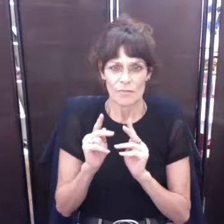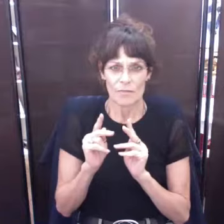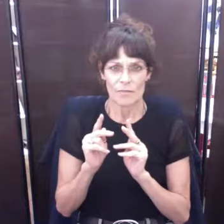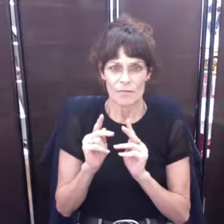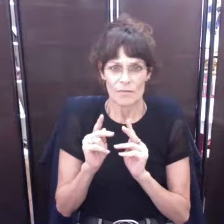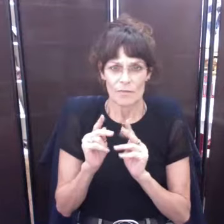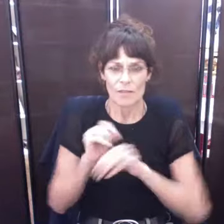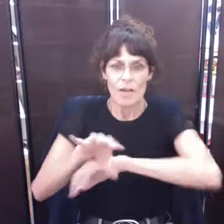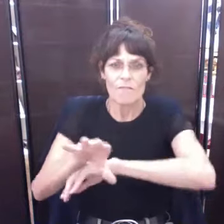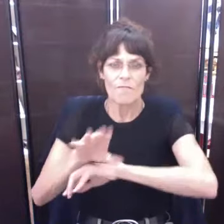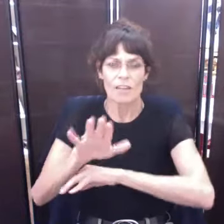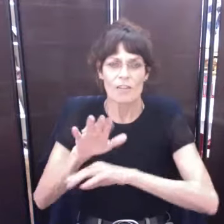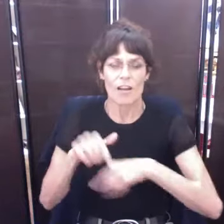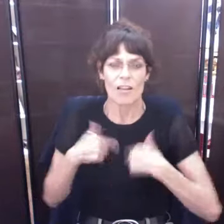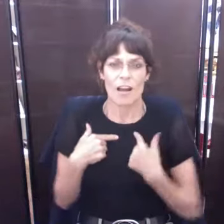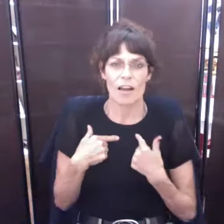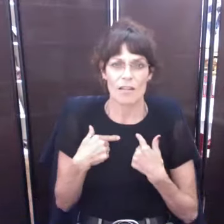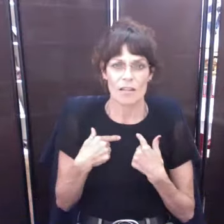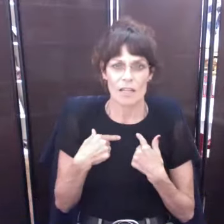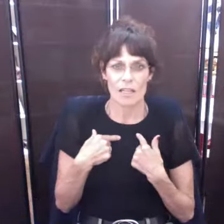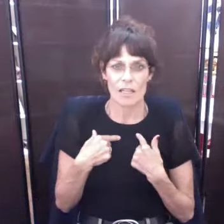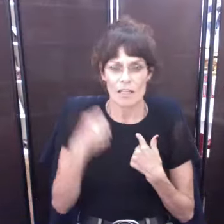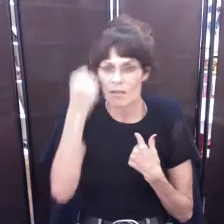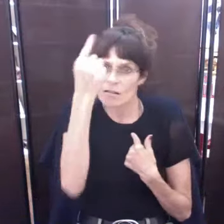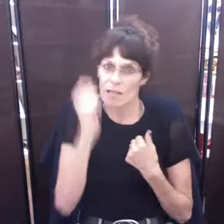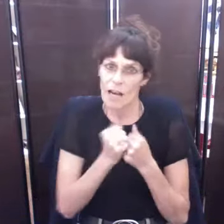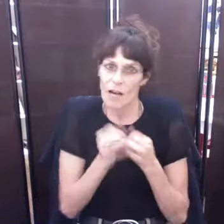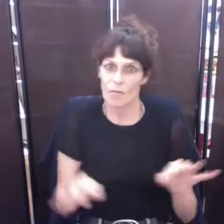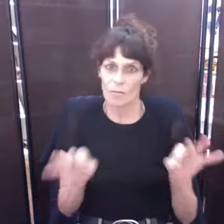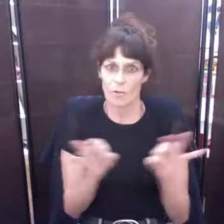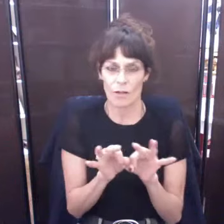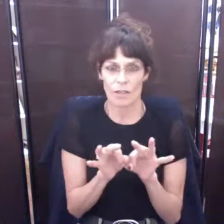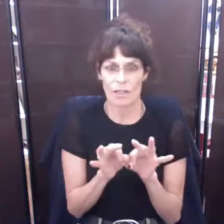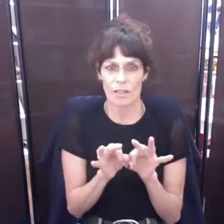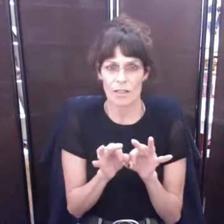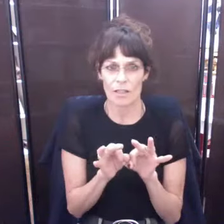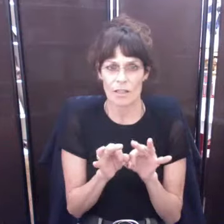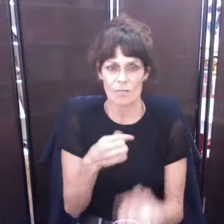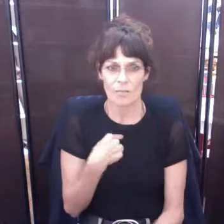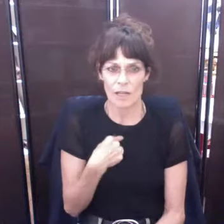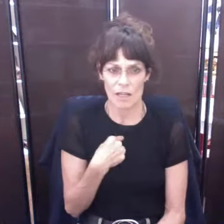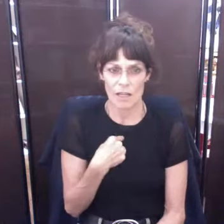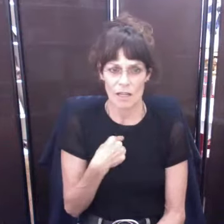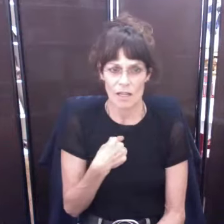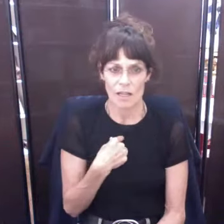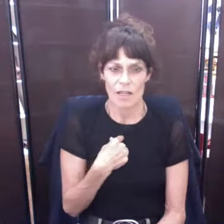You see how important it is to a girl like me who hasn't had a drink for 36 years.